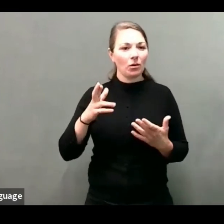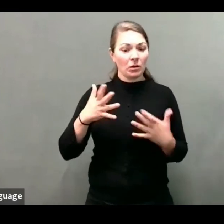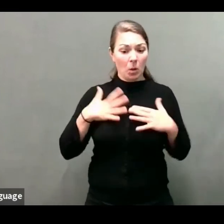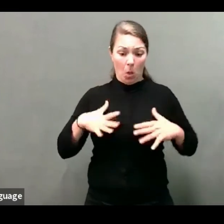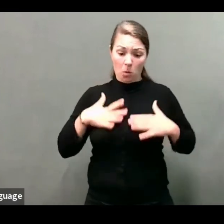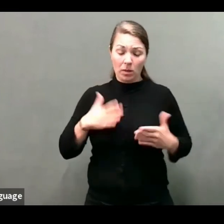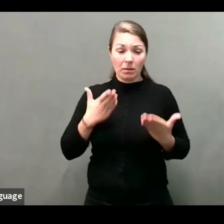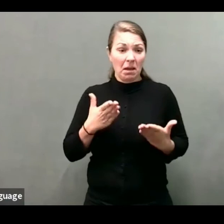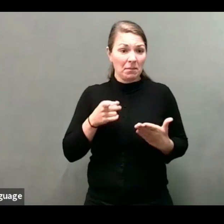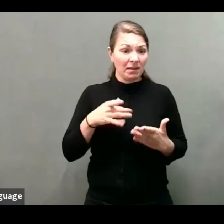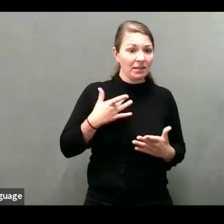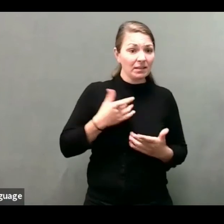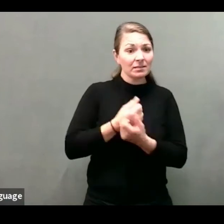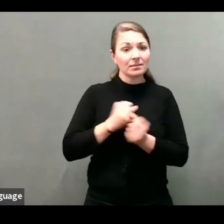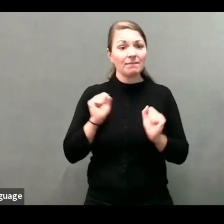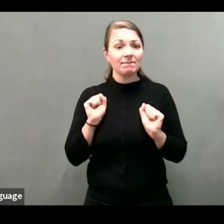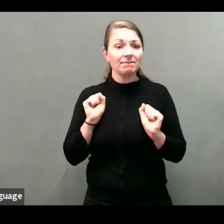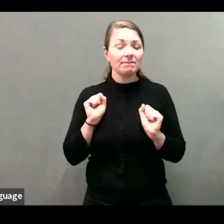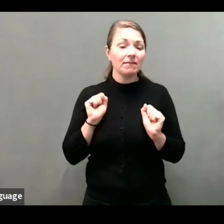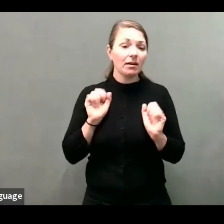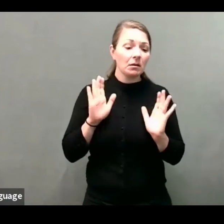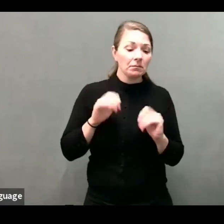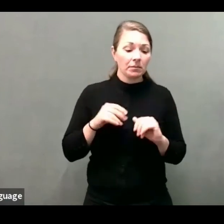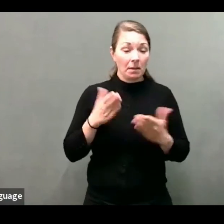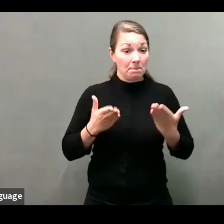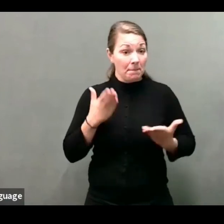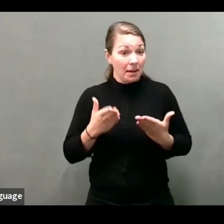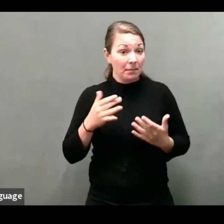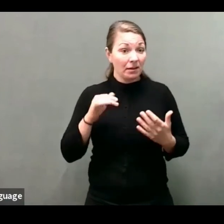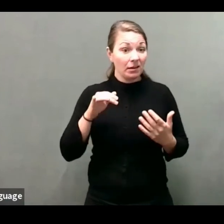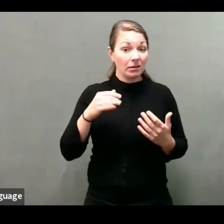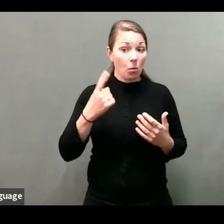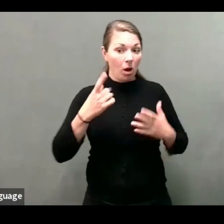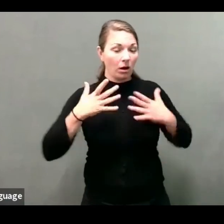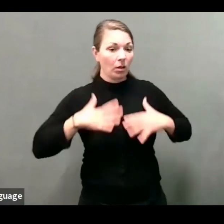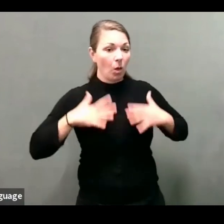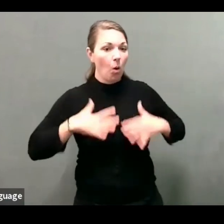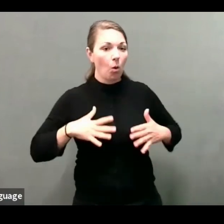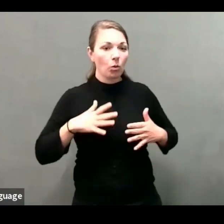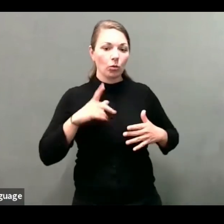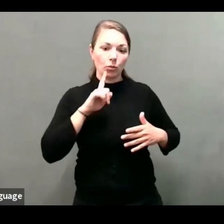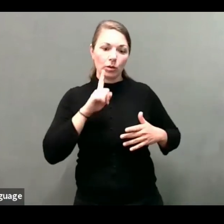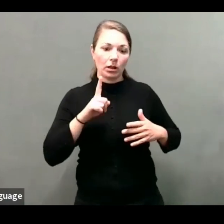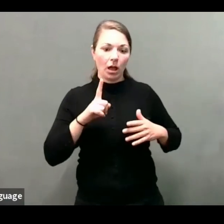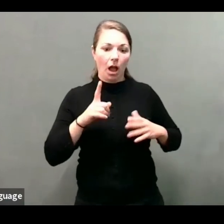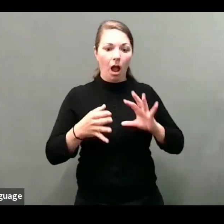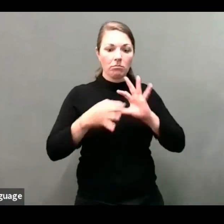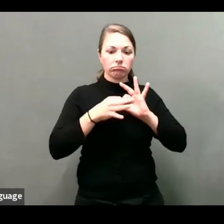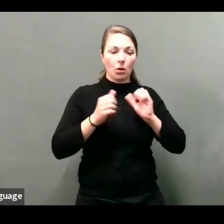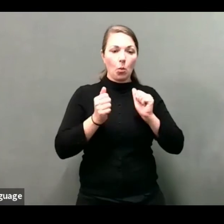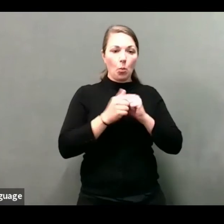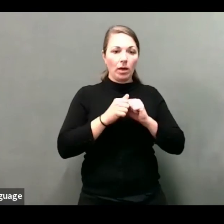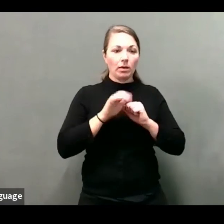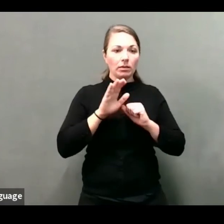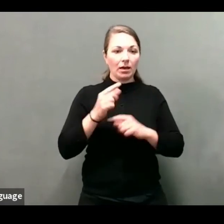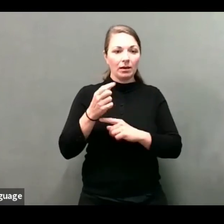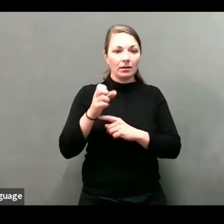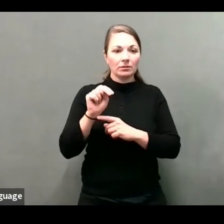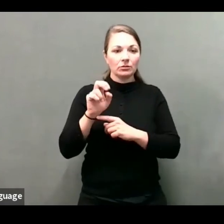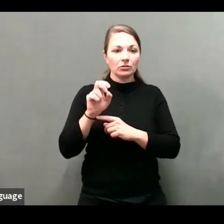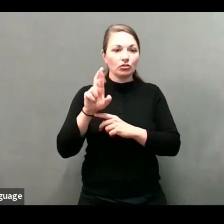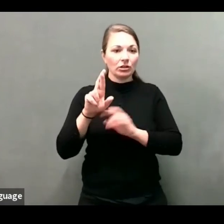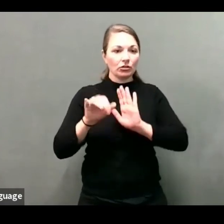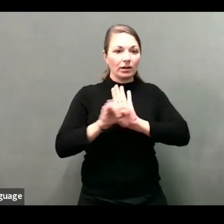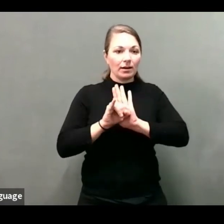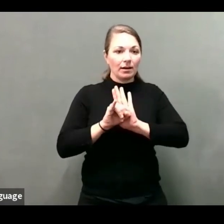of safety in walking around. Maybe a piece of clothing reflects a person's gender identity, and without it, they may